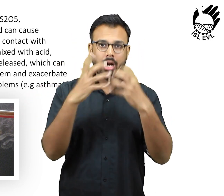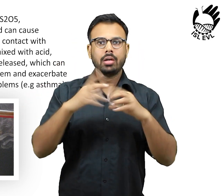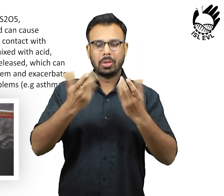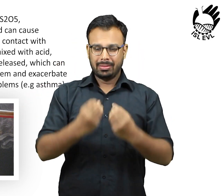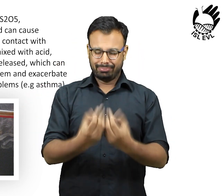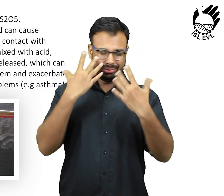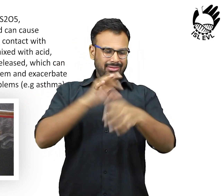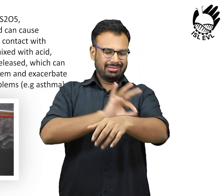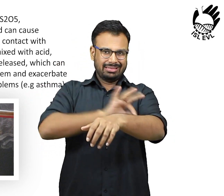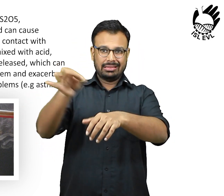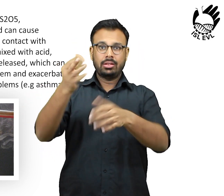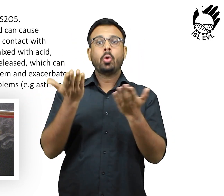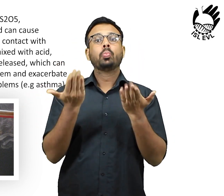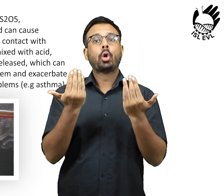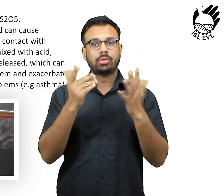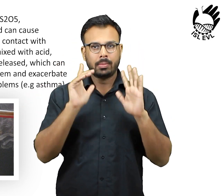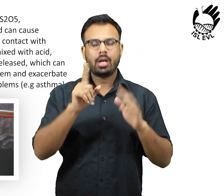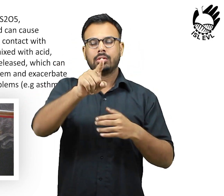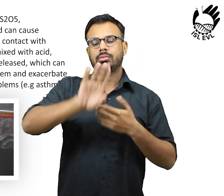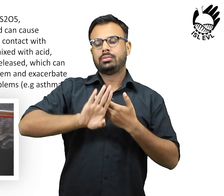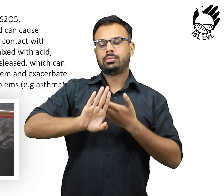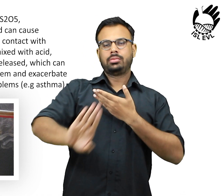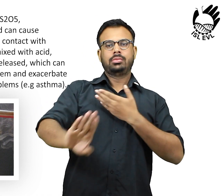Avoid contact with skin and eyes.